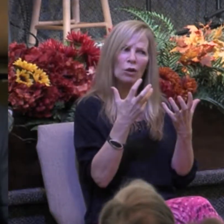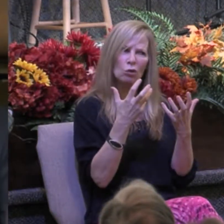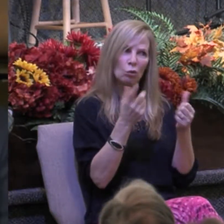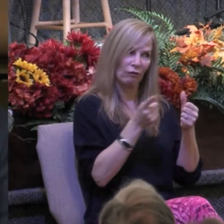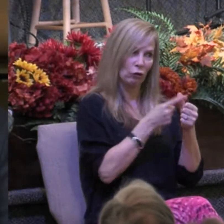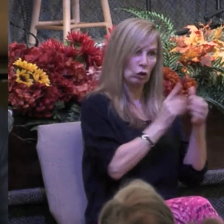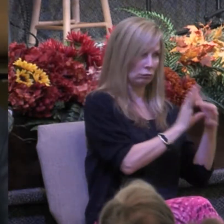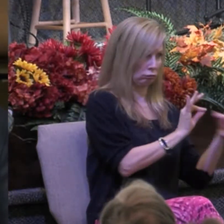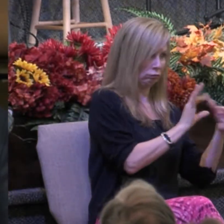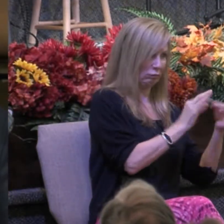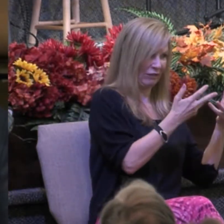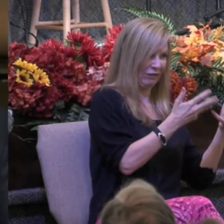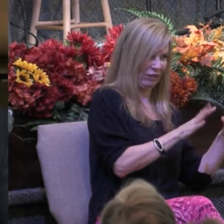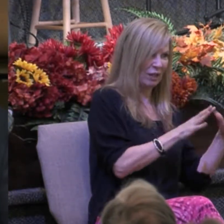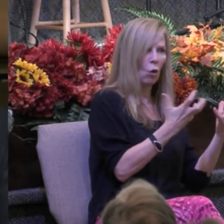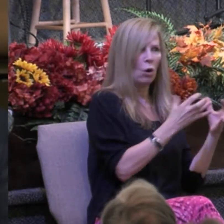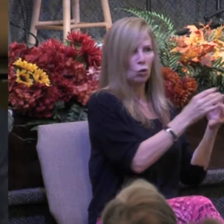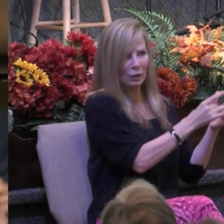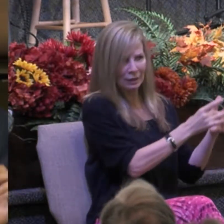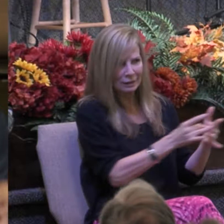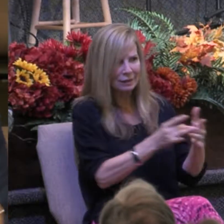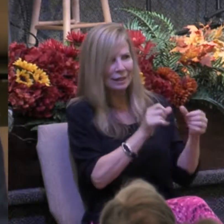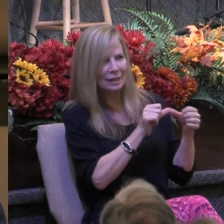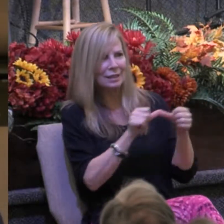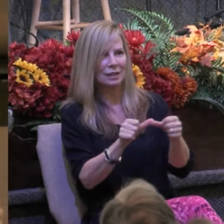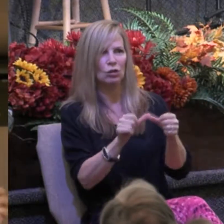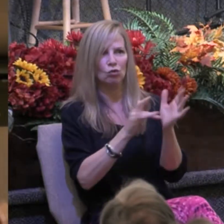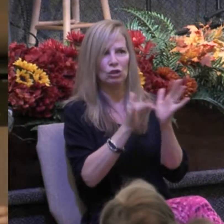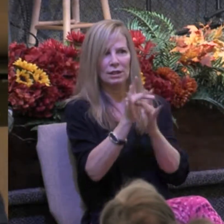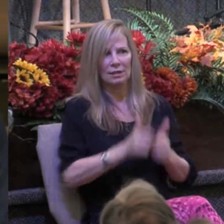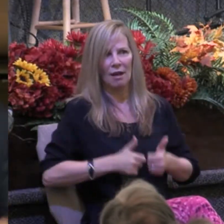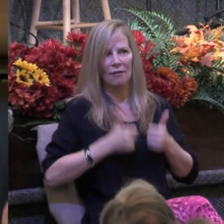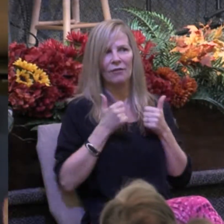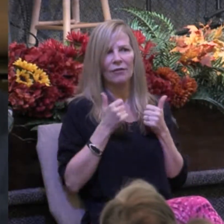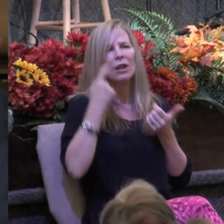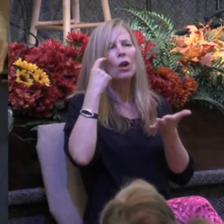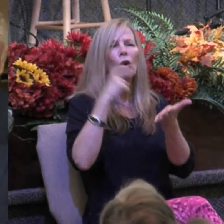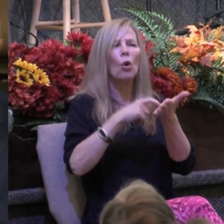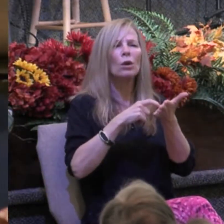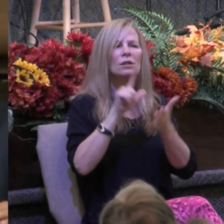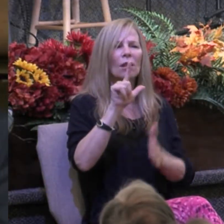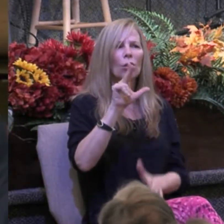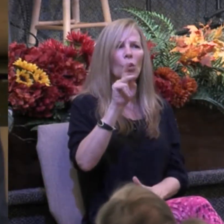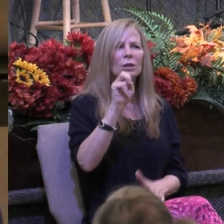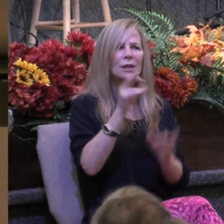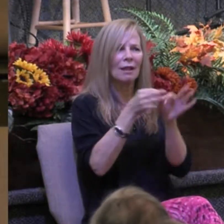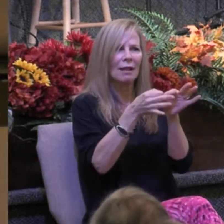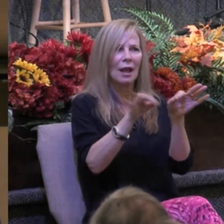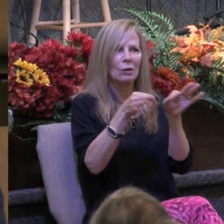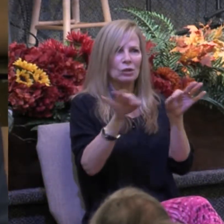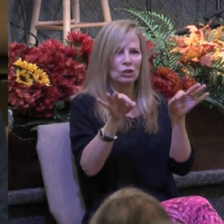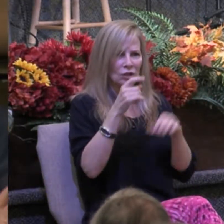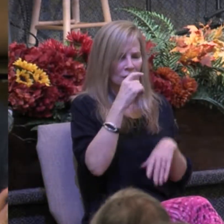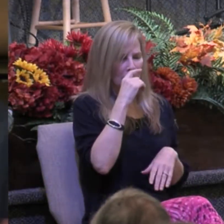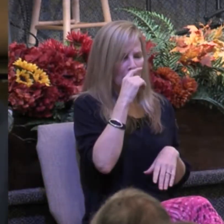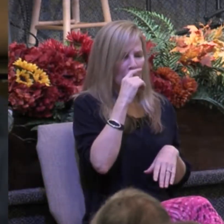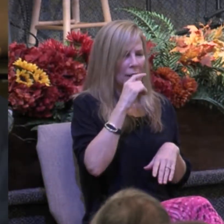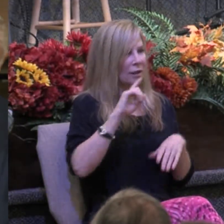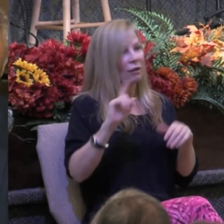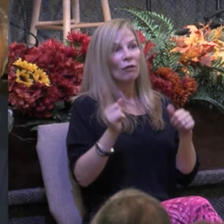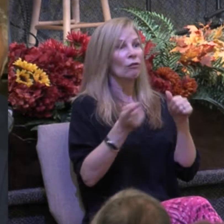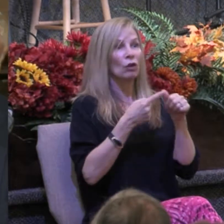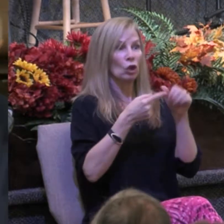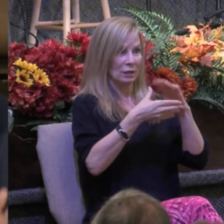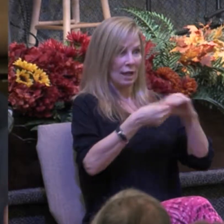we know to be the Gospel of Luke. Notice how Luke words the first two verses of Acts. It says, the first